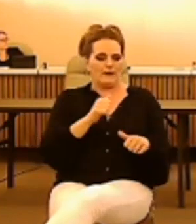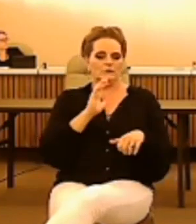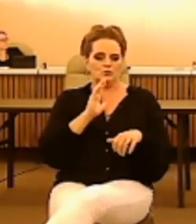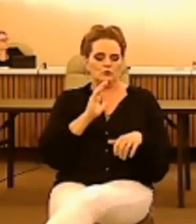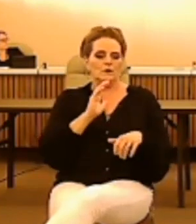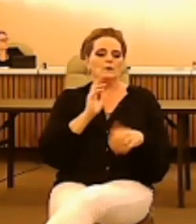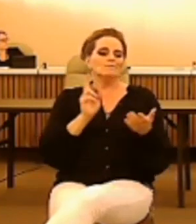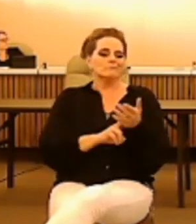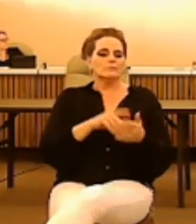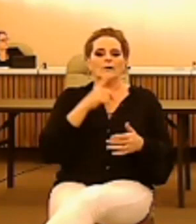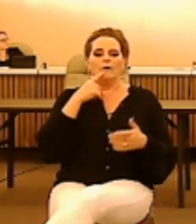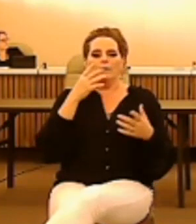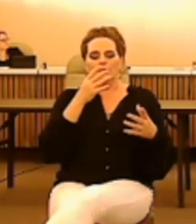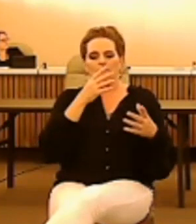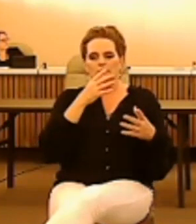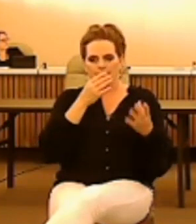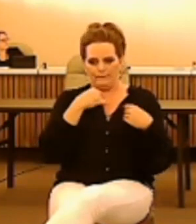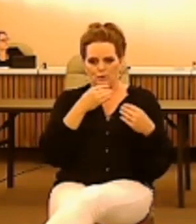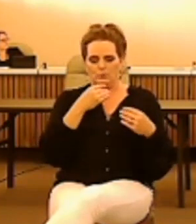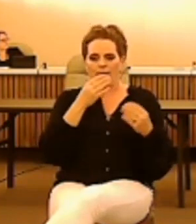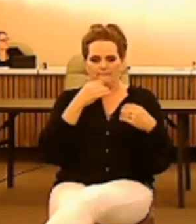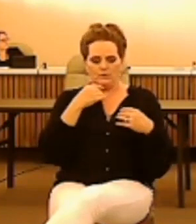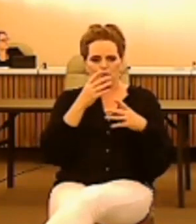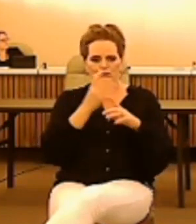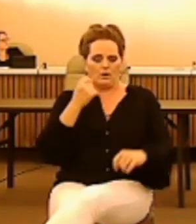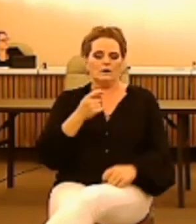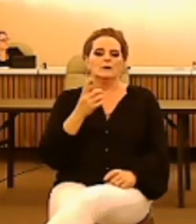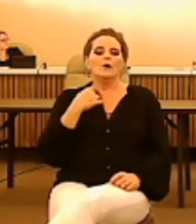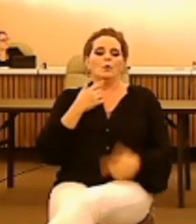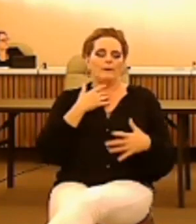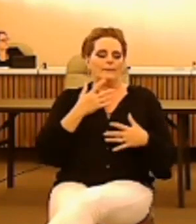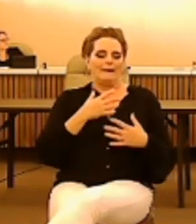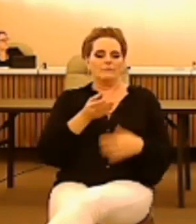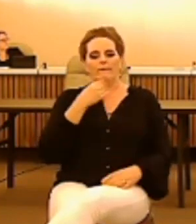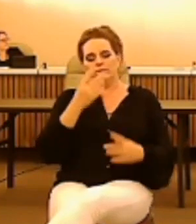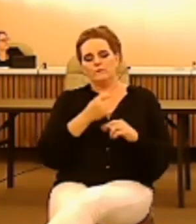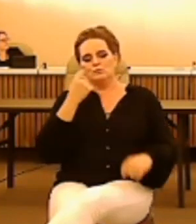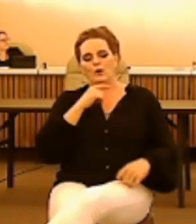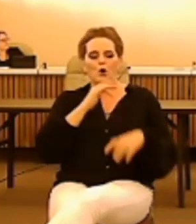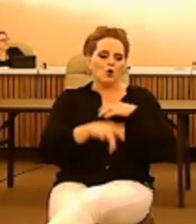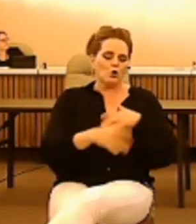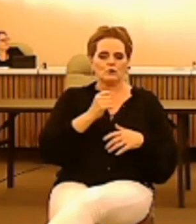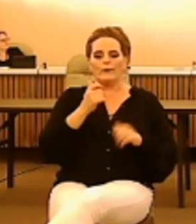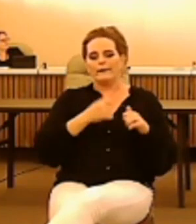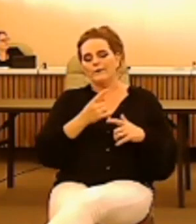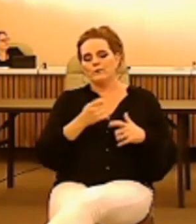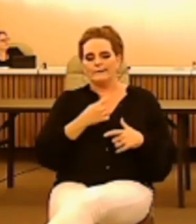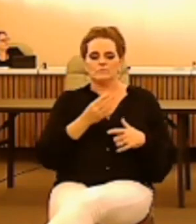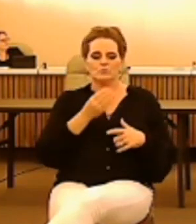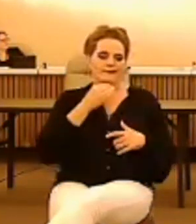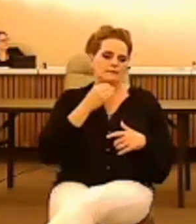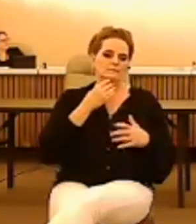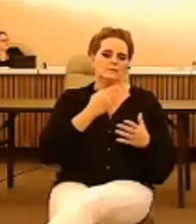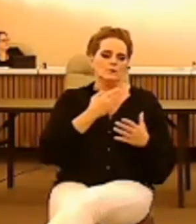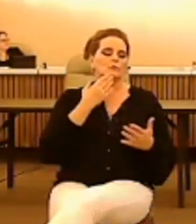it's going to be after dinner, we thought it would be great. You know, if people, we'll probably have the food truck there a little earlier so that anybody who wants to get there and